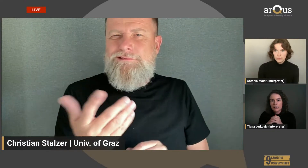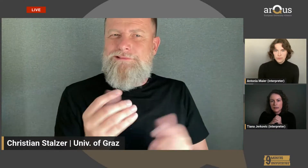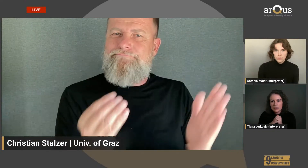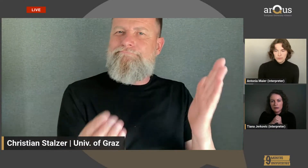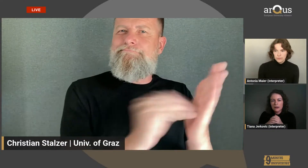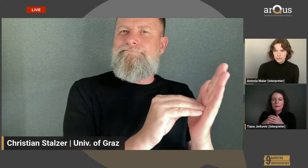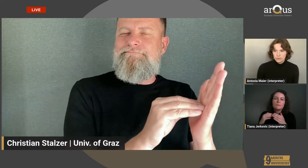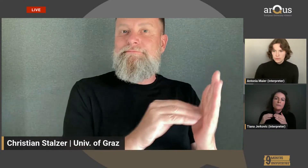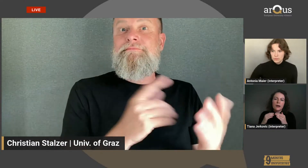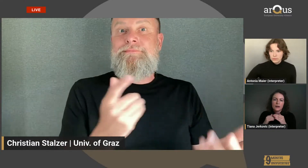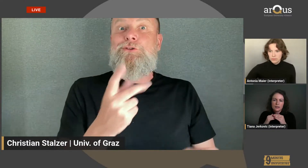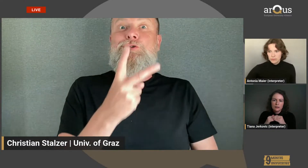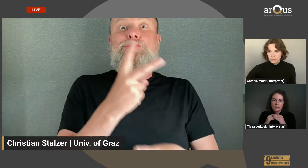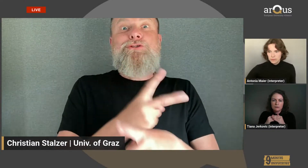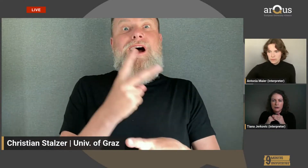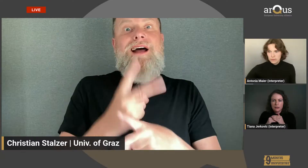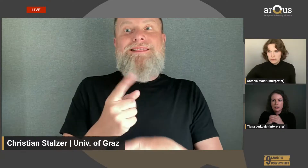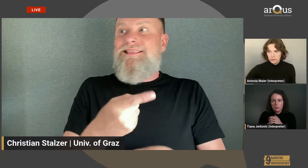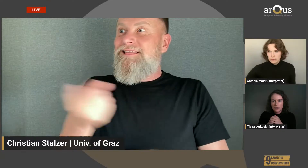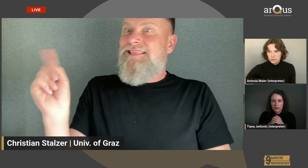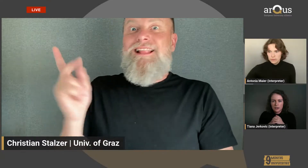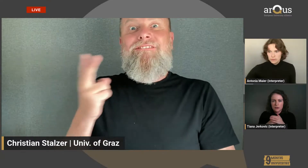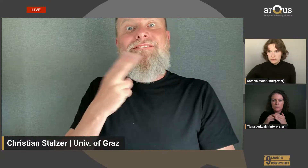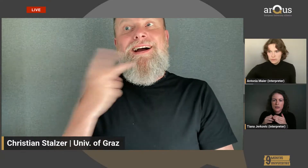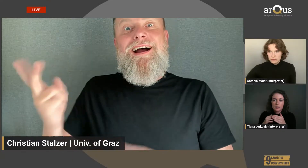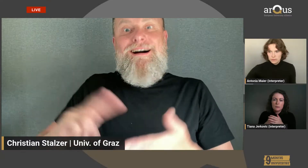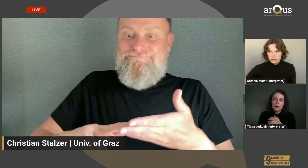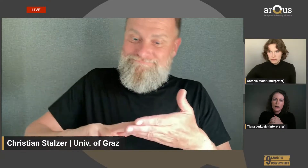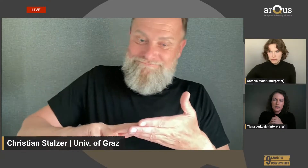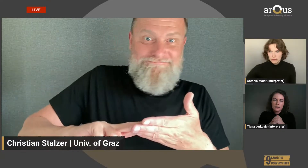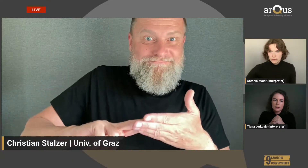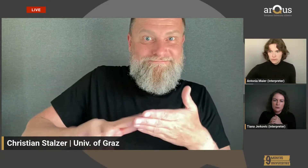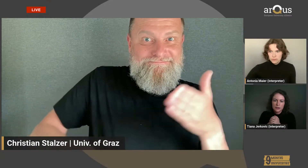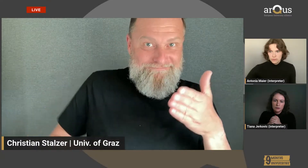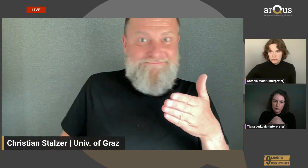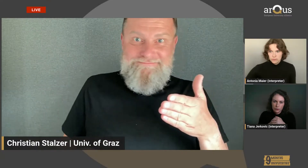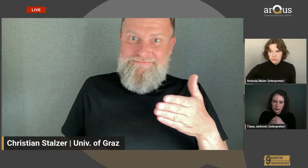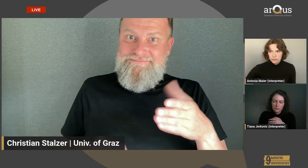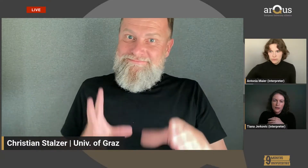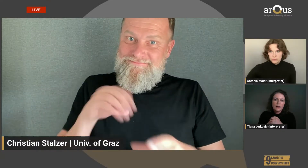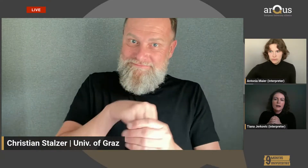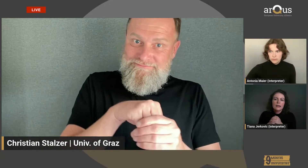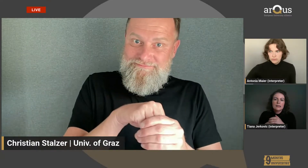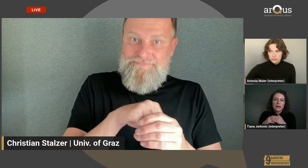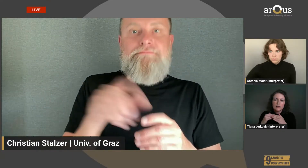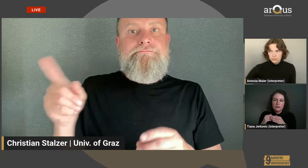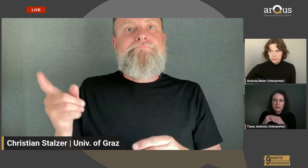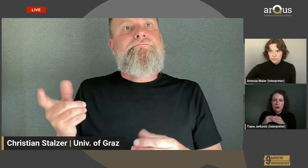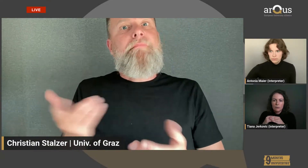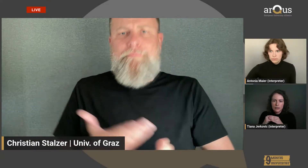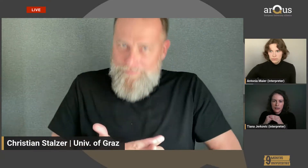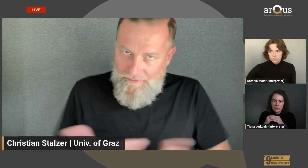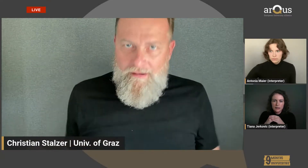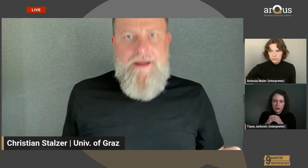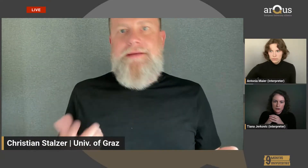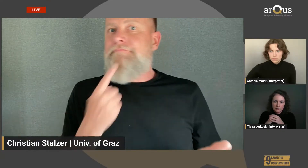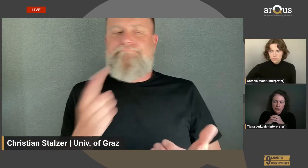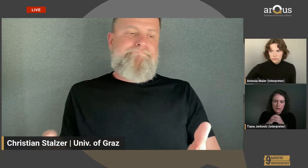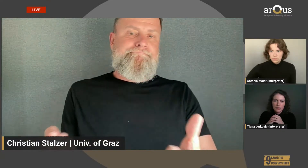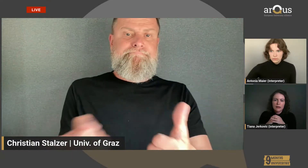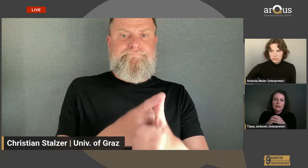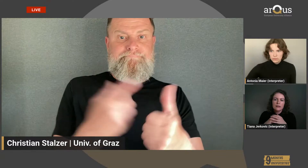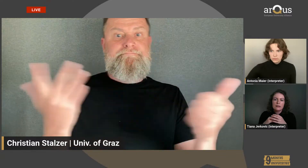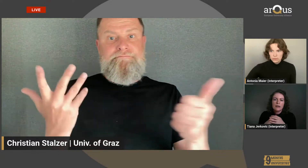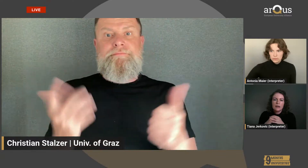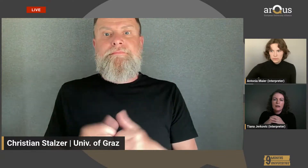very clear articles and very clear obligations. For example, Article 24 is actually obligating